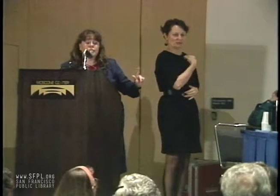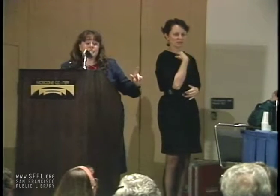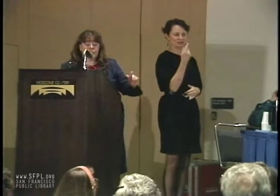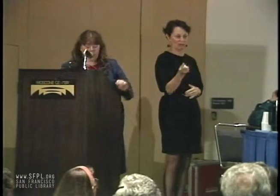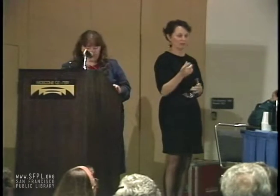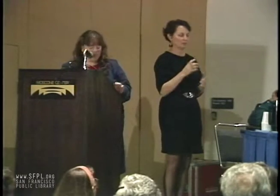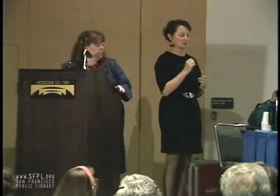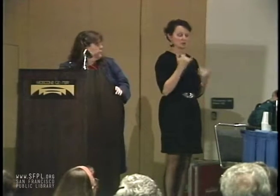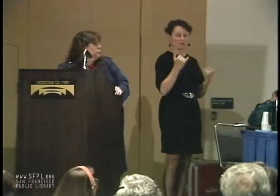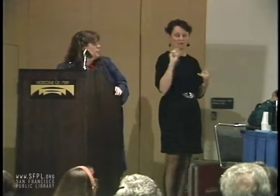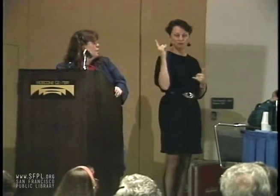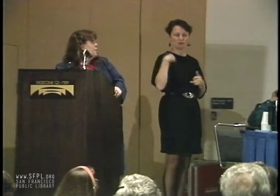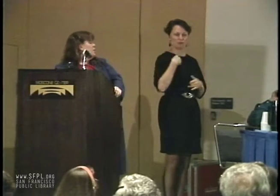see.